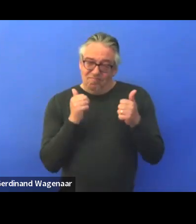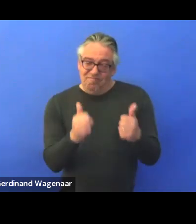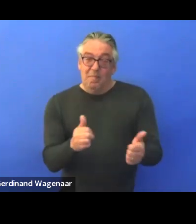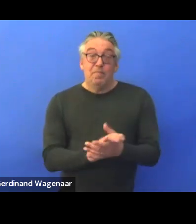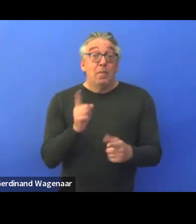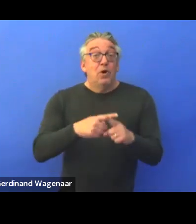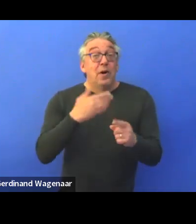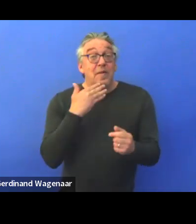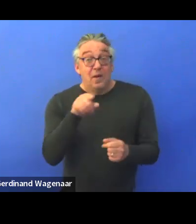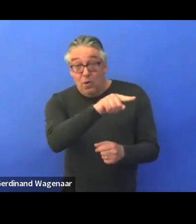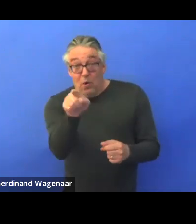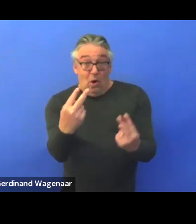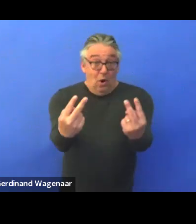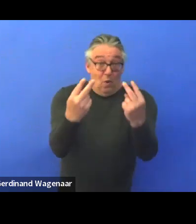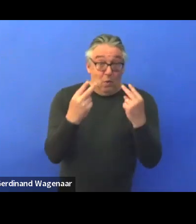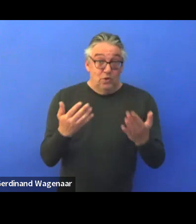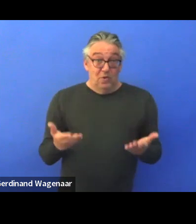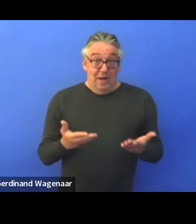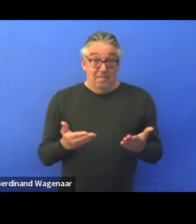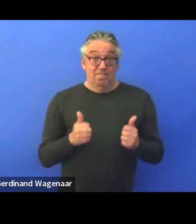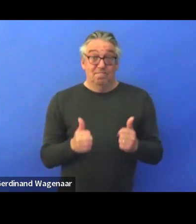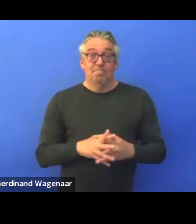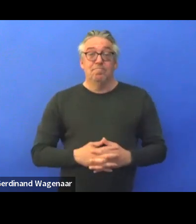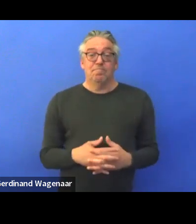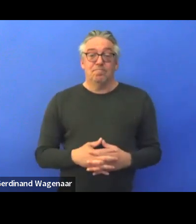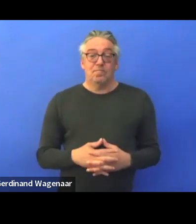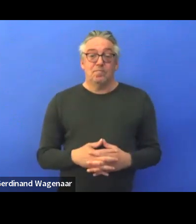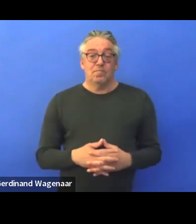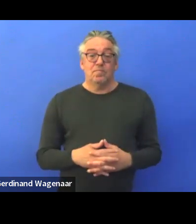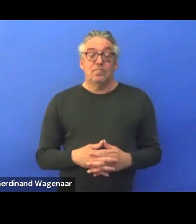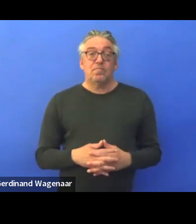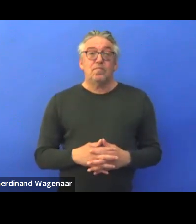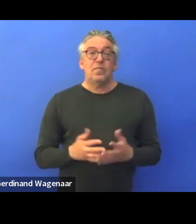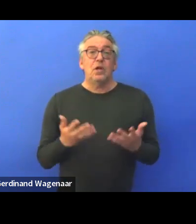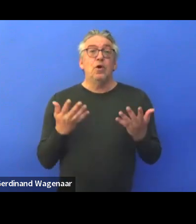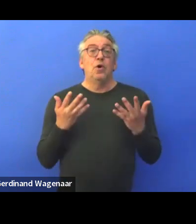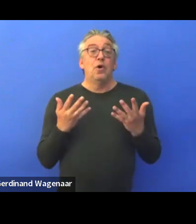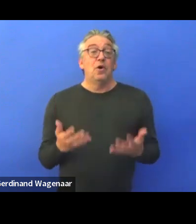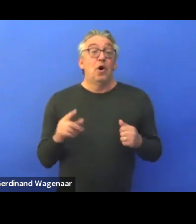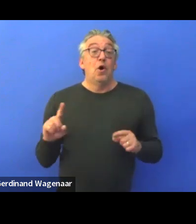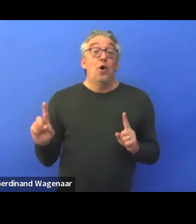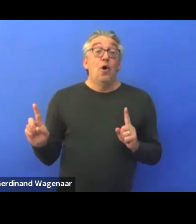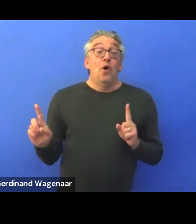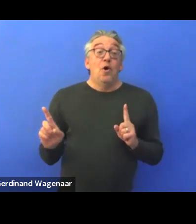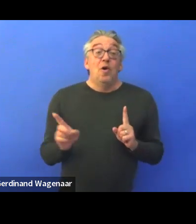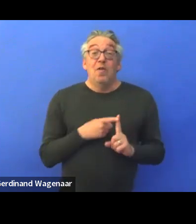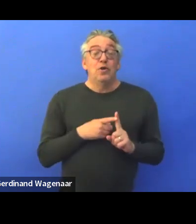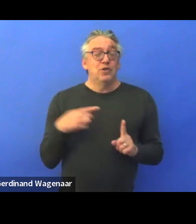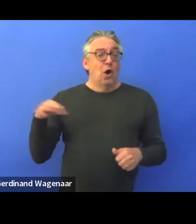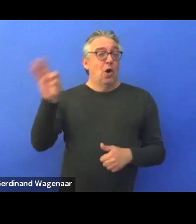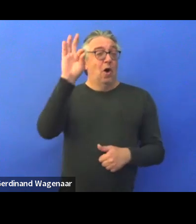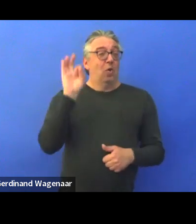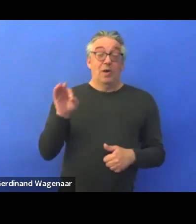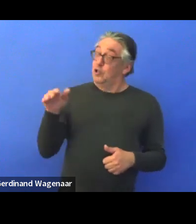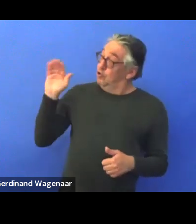along to this session today. So let's set some questions and some expectations in an overview.